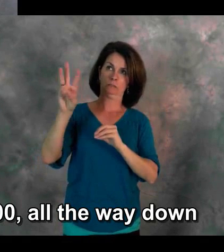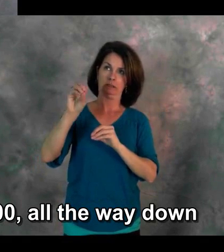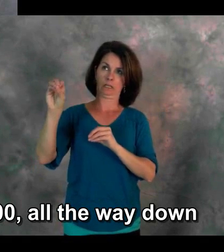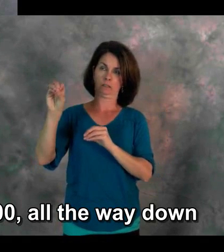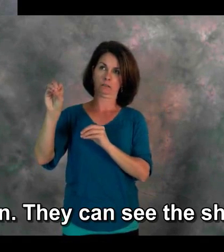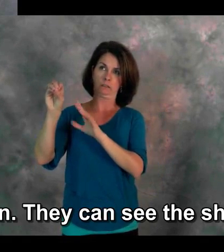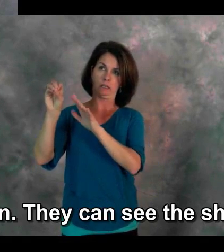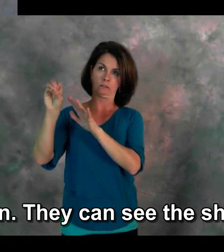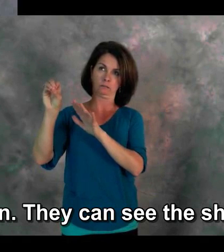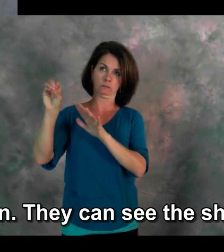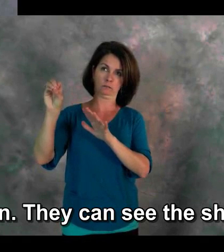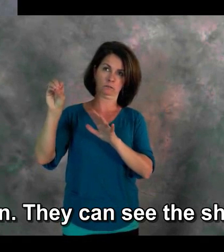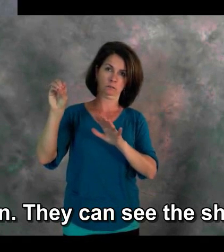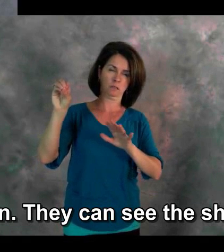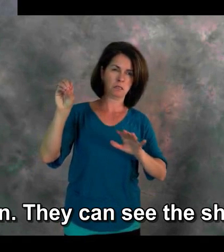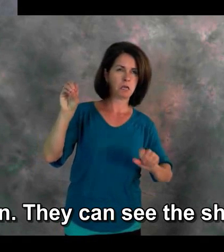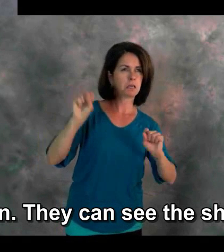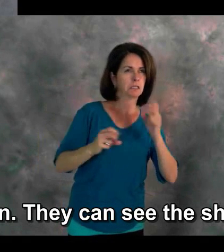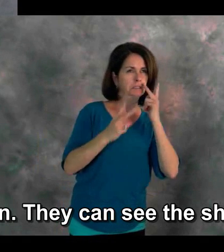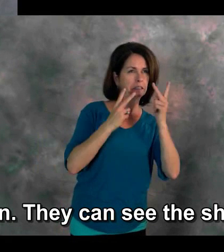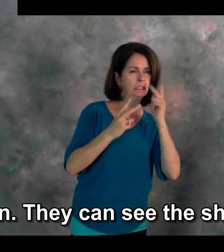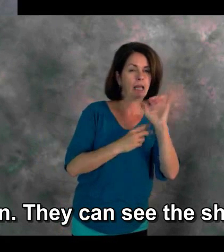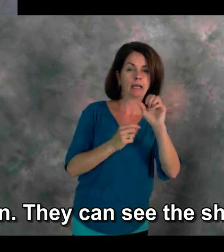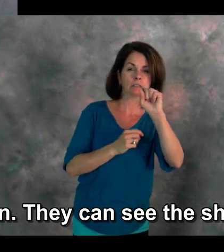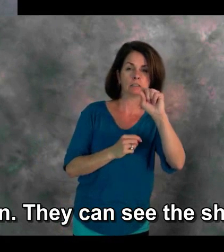all the way down to just above light